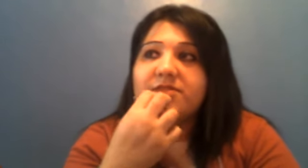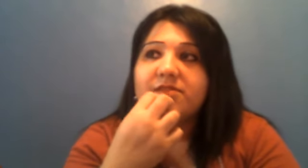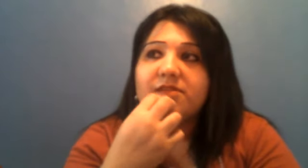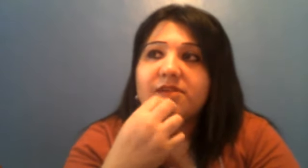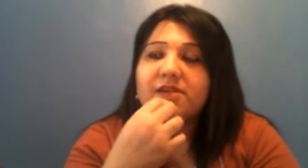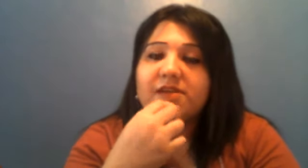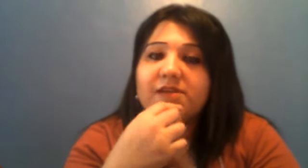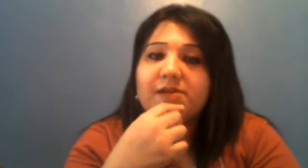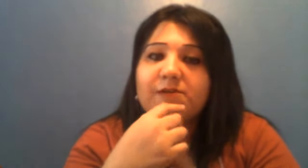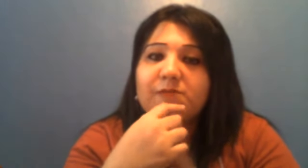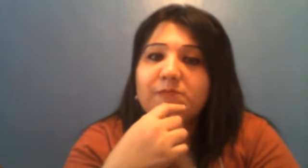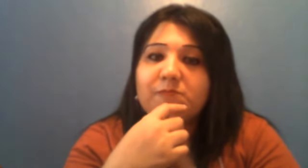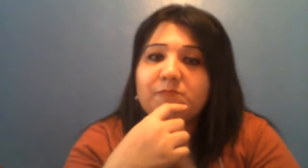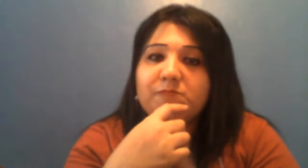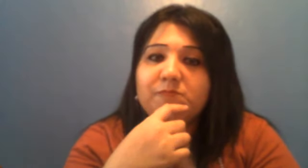Um,